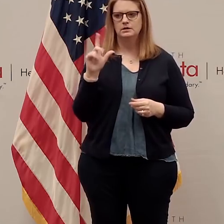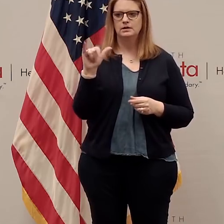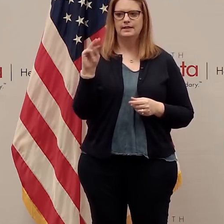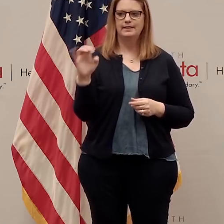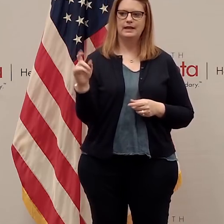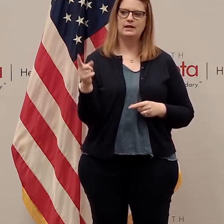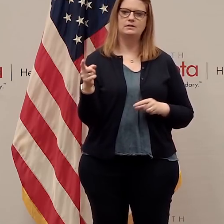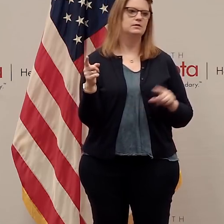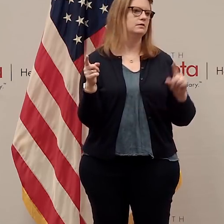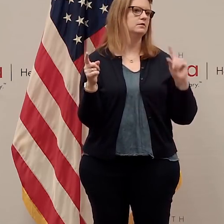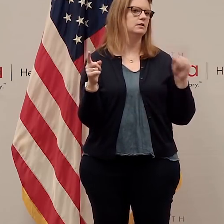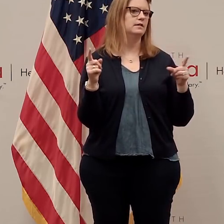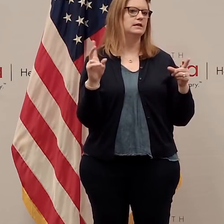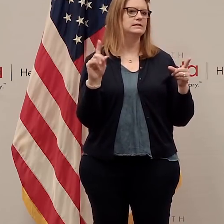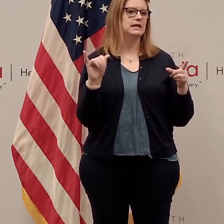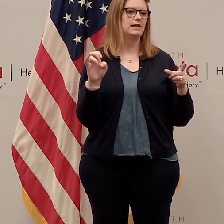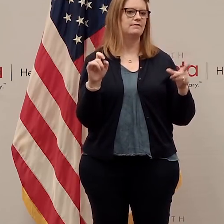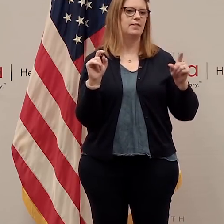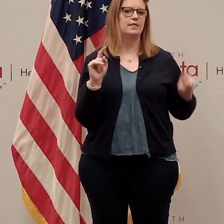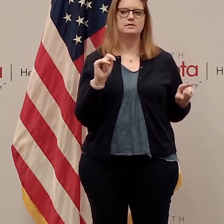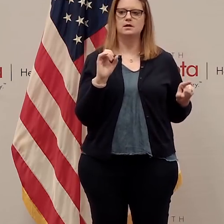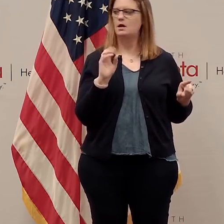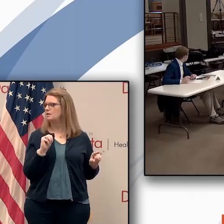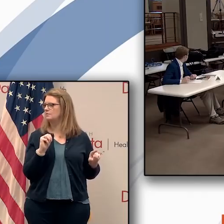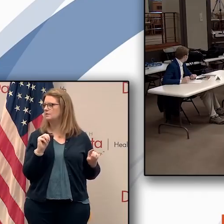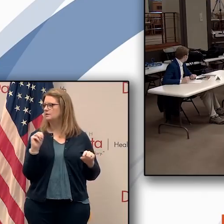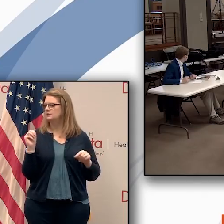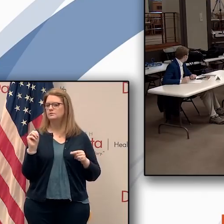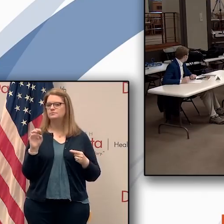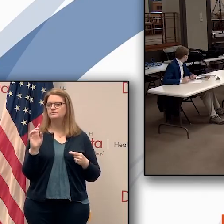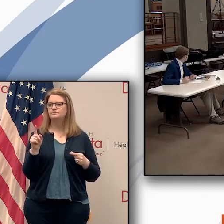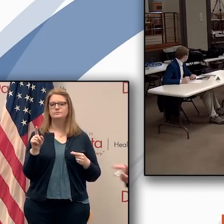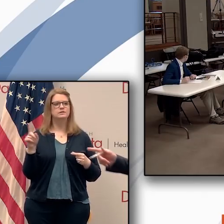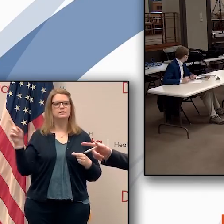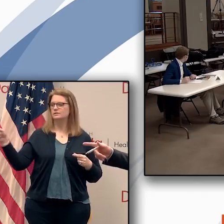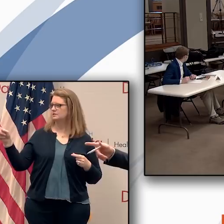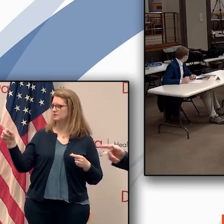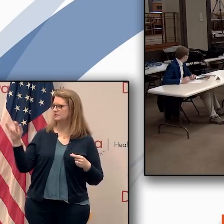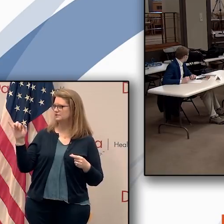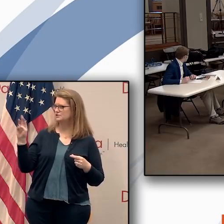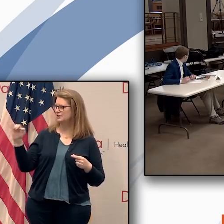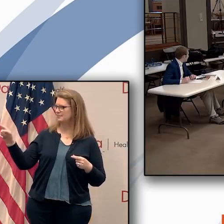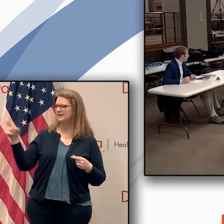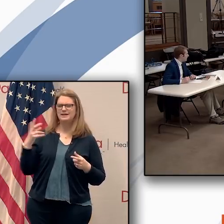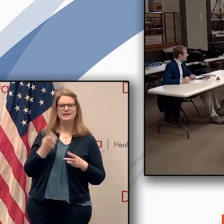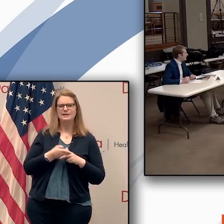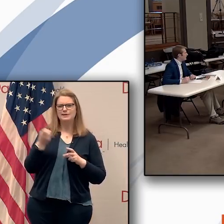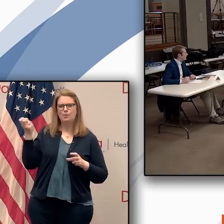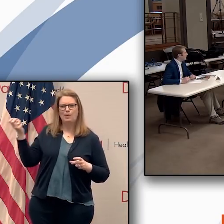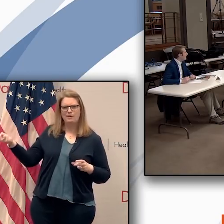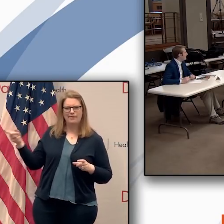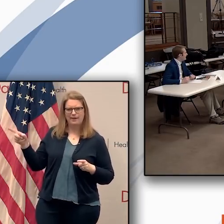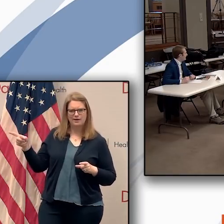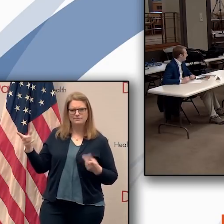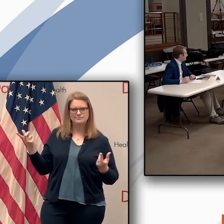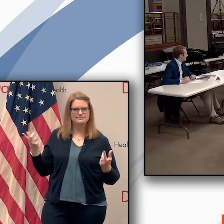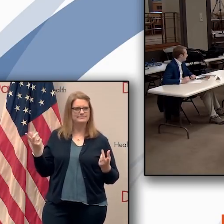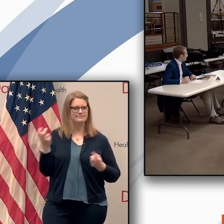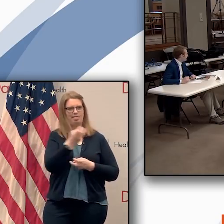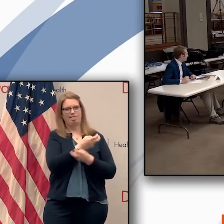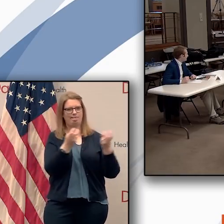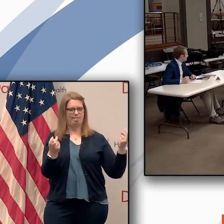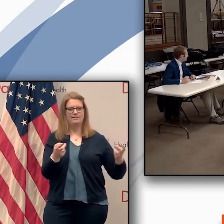and then Dave, and then Tom. Governor, is there any concern? And then Jeremy, sorry, I missed your weight on my range of view over there. Is